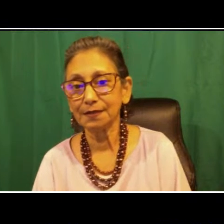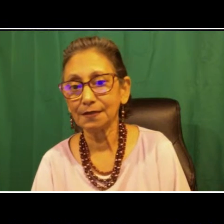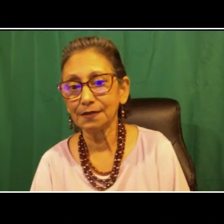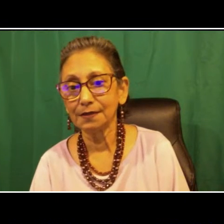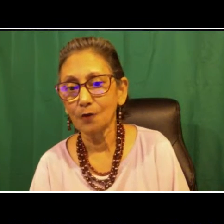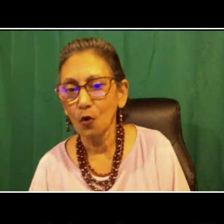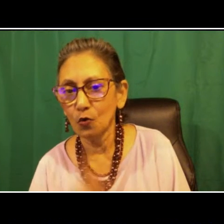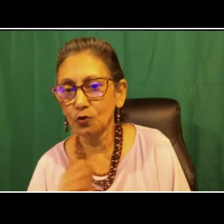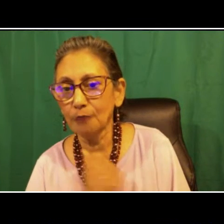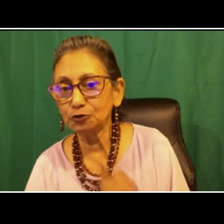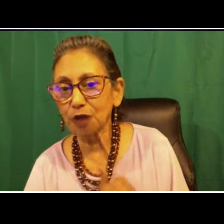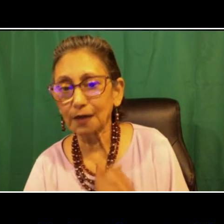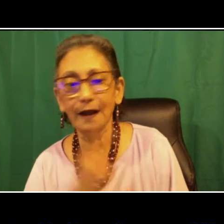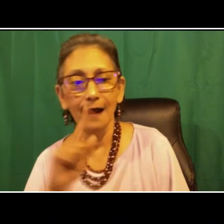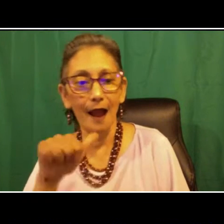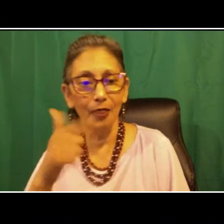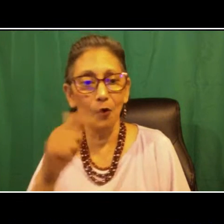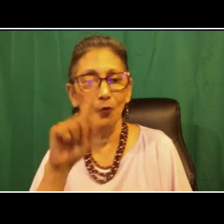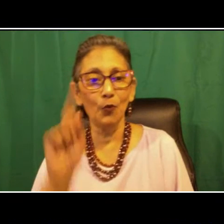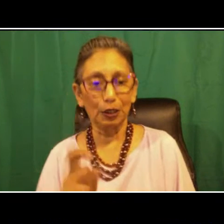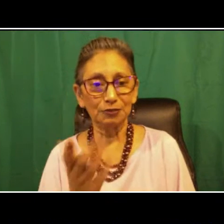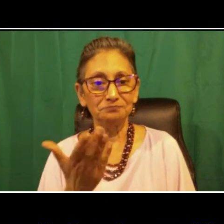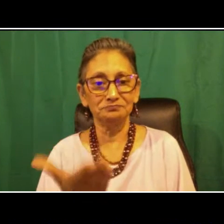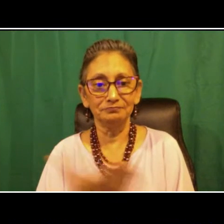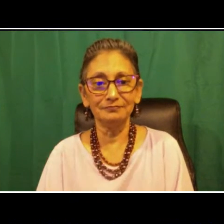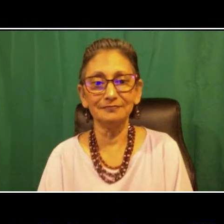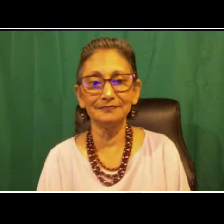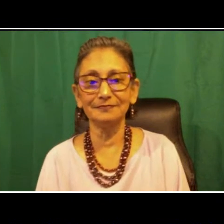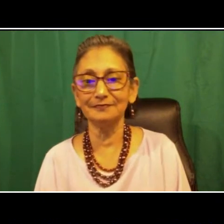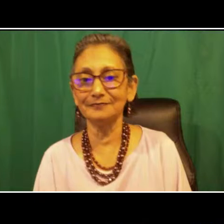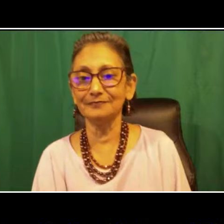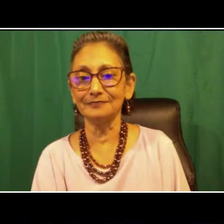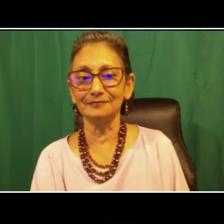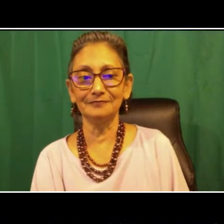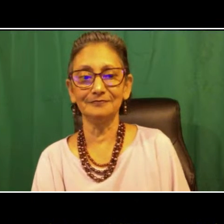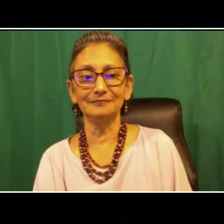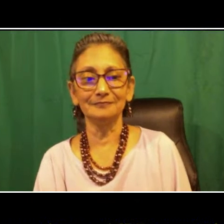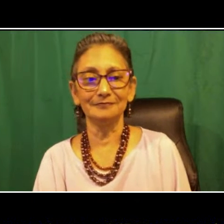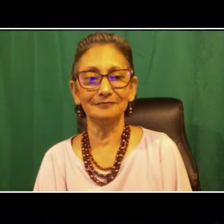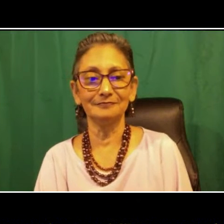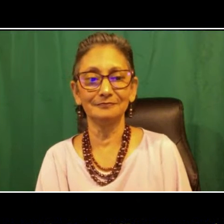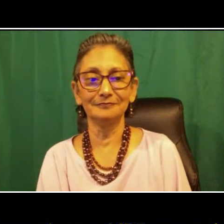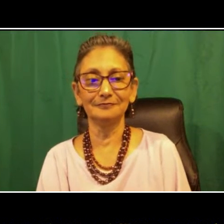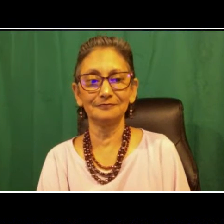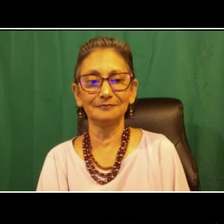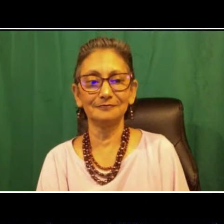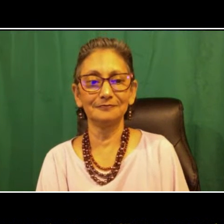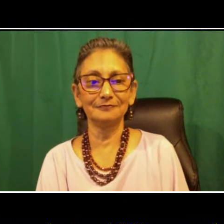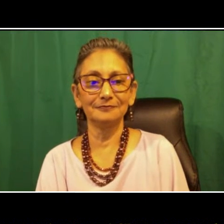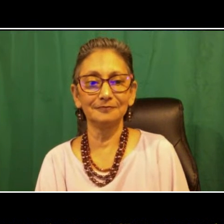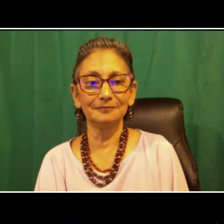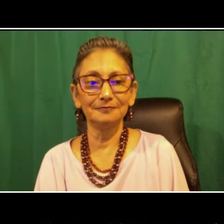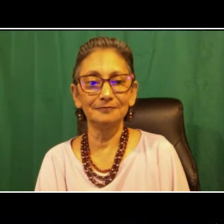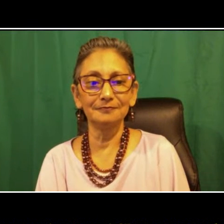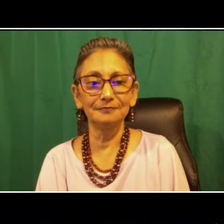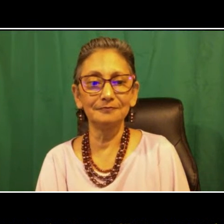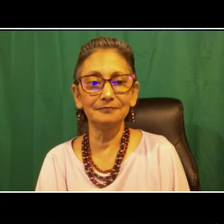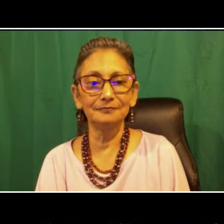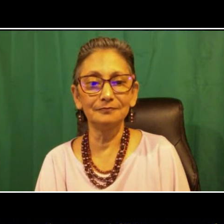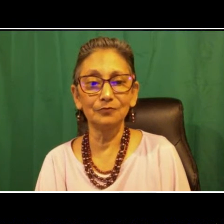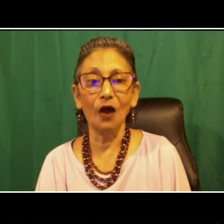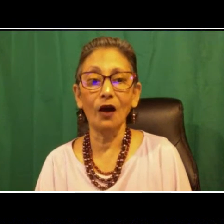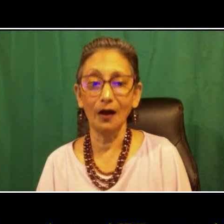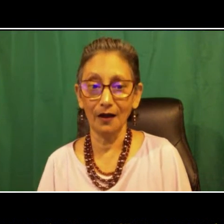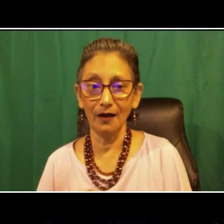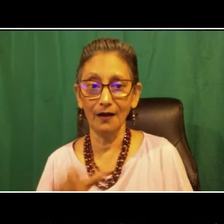Definitely. And now our last question. Oh, I'm sorry. An additional question.